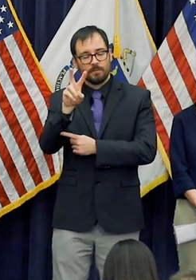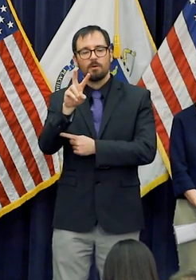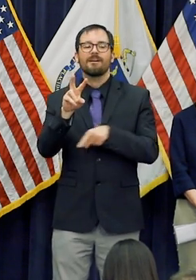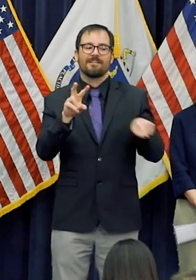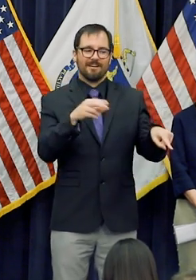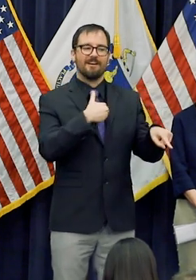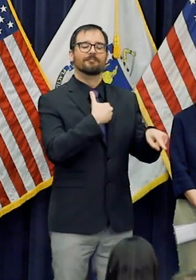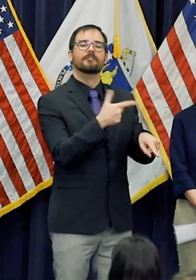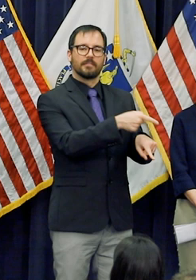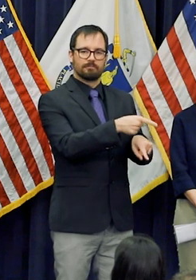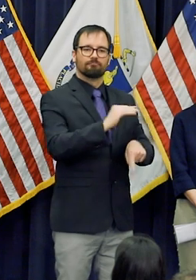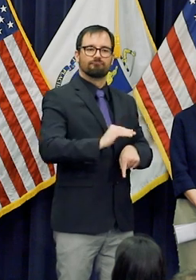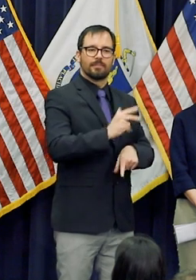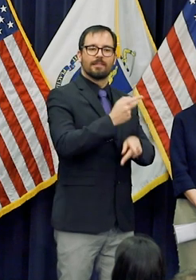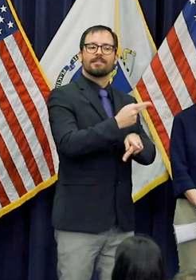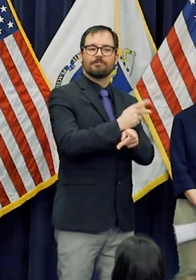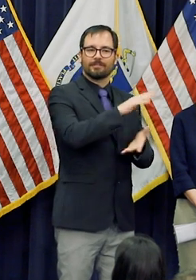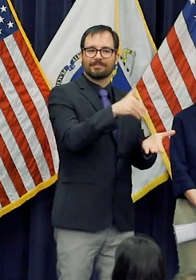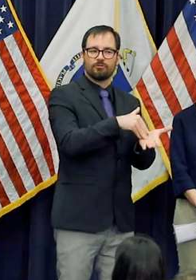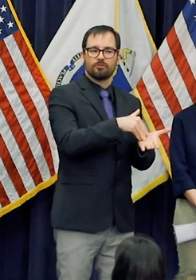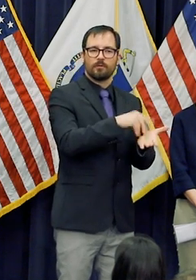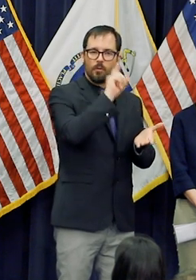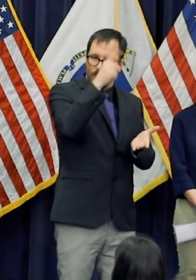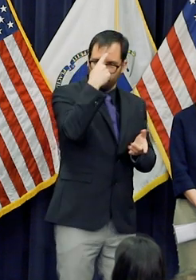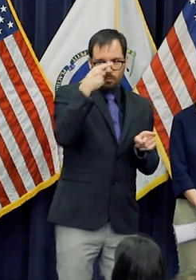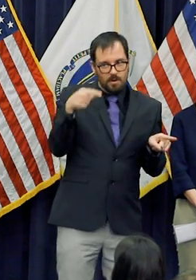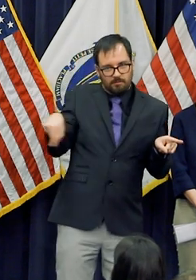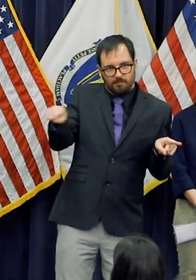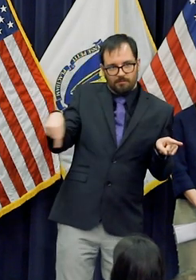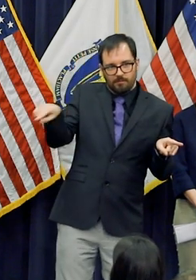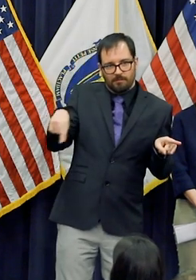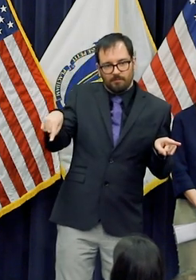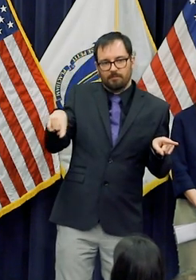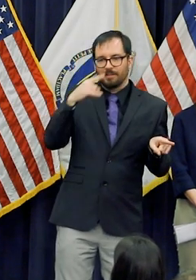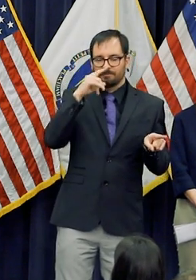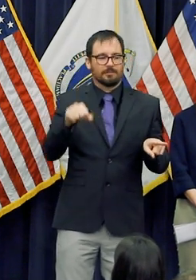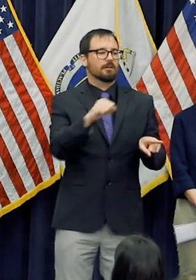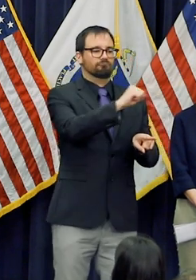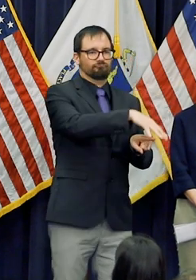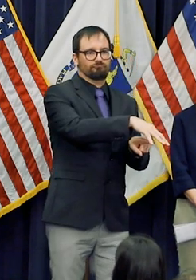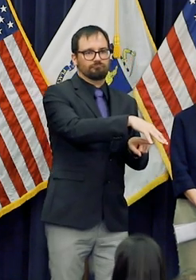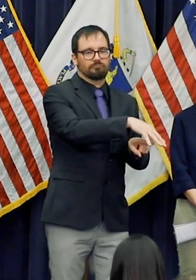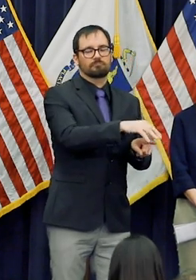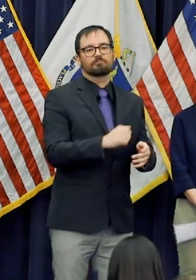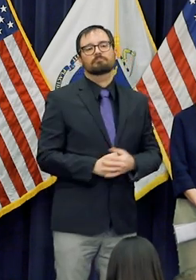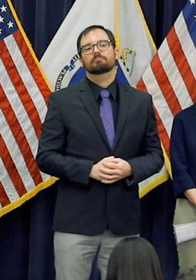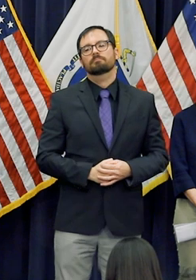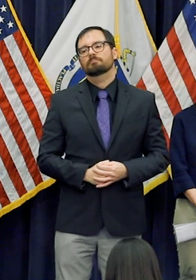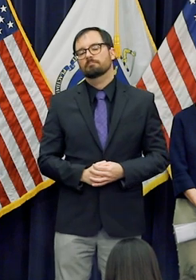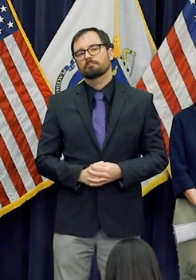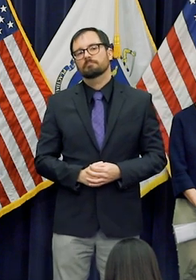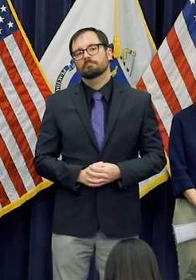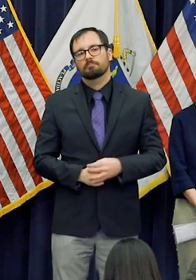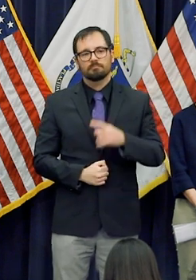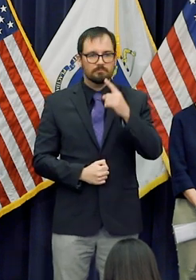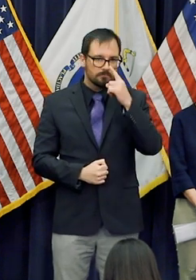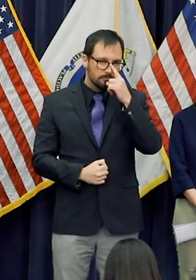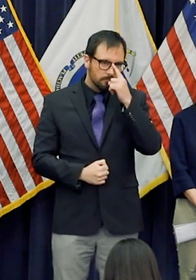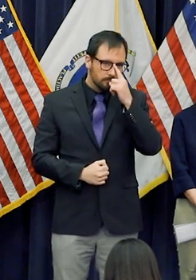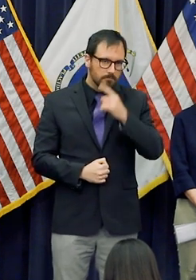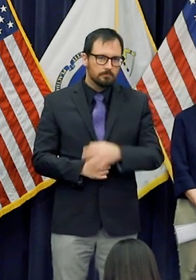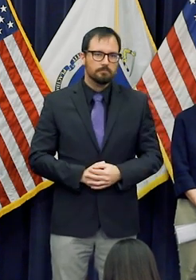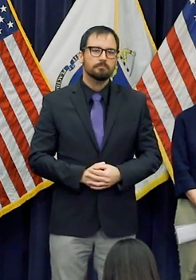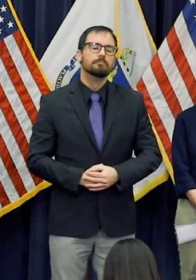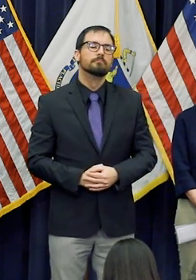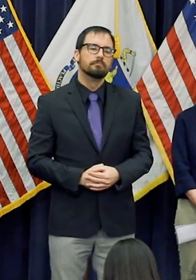some child care programs have already reached out to the department to say that they are ready and willing to continue providing care, which